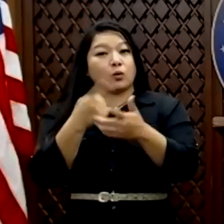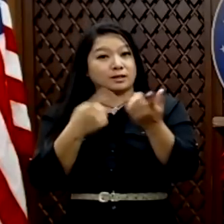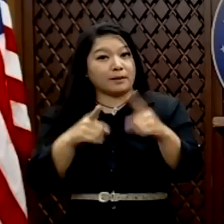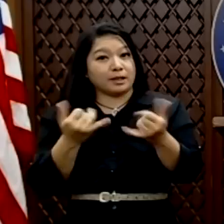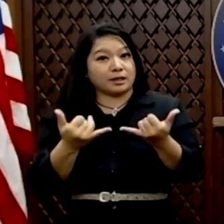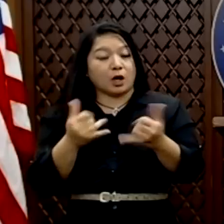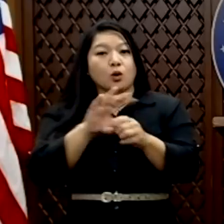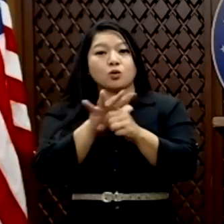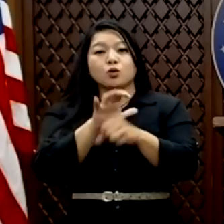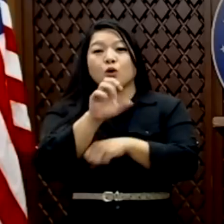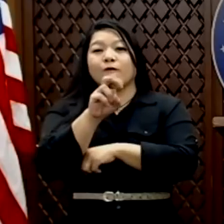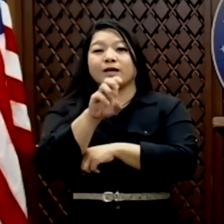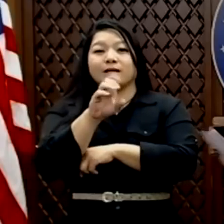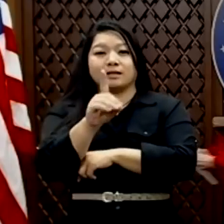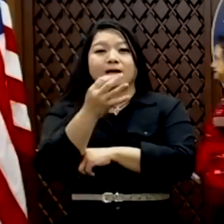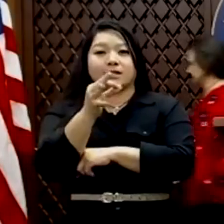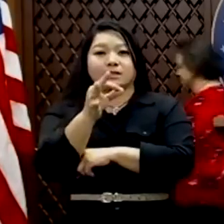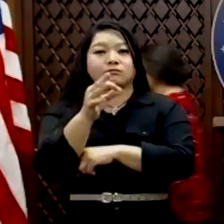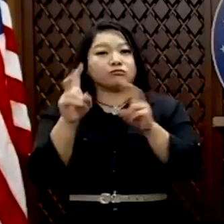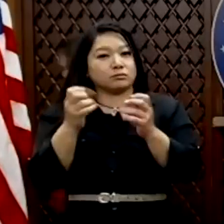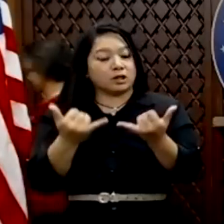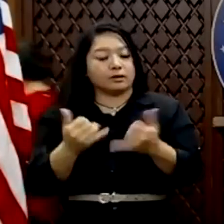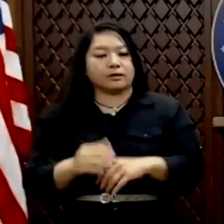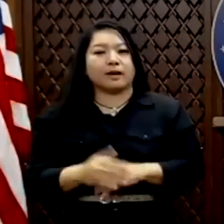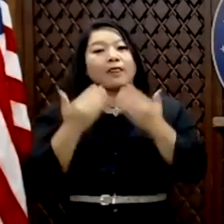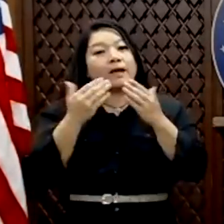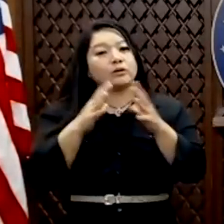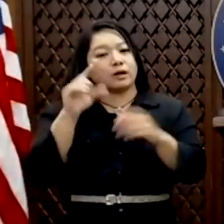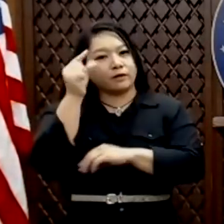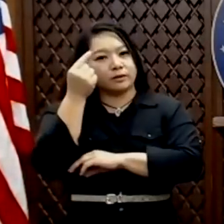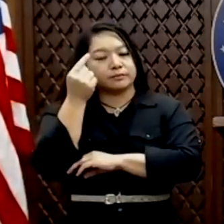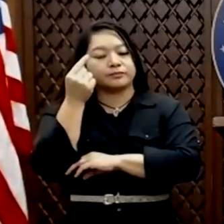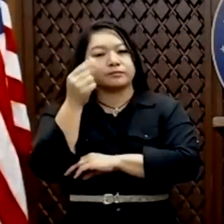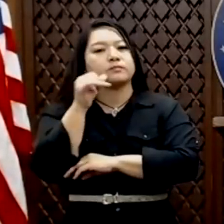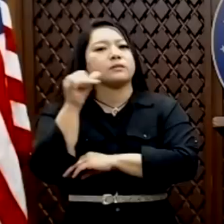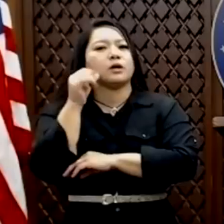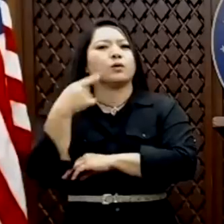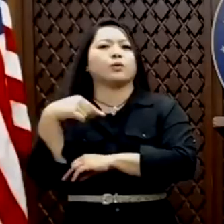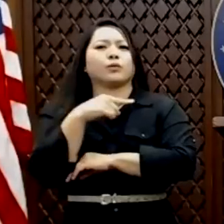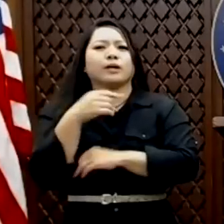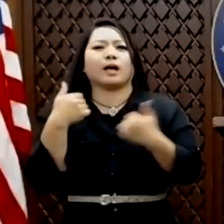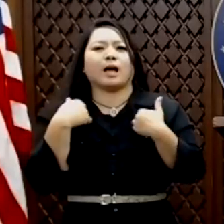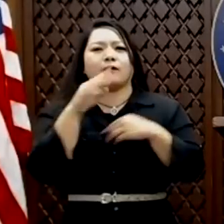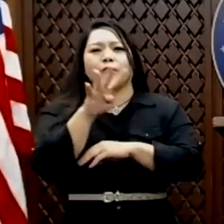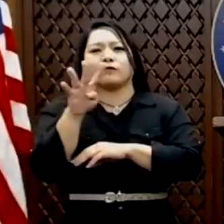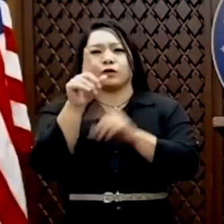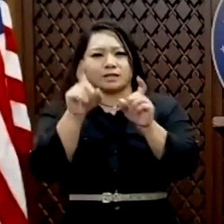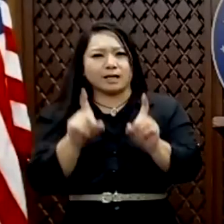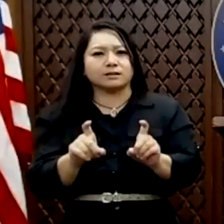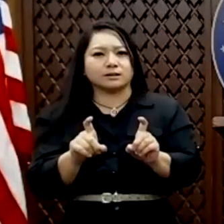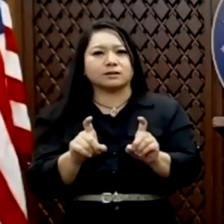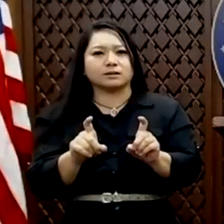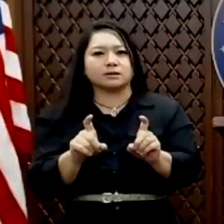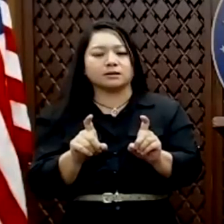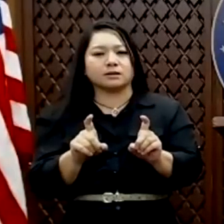COVID-19 status. Linda? Thank you, Governor. Yesterday, we conducted 44 tests. Of